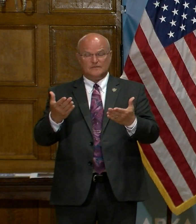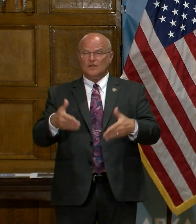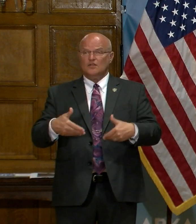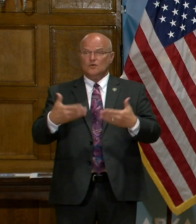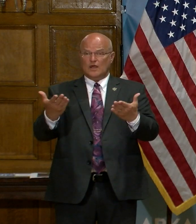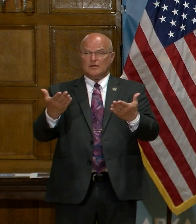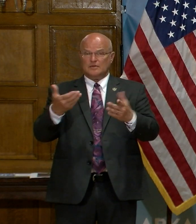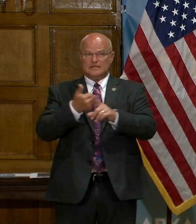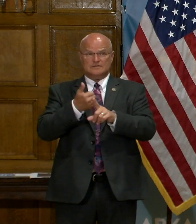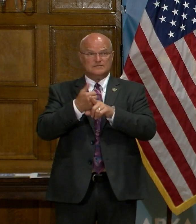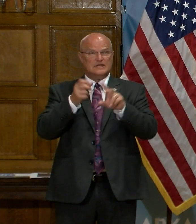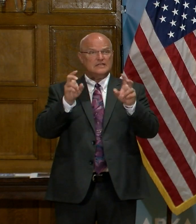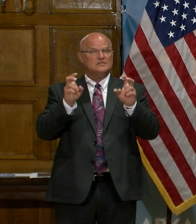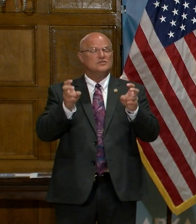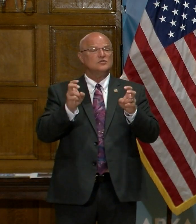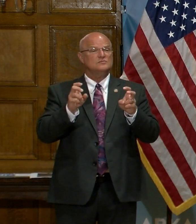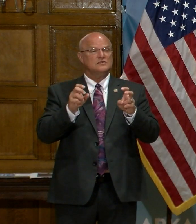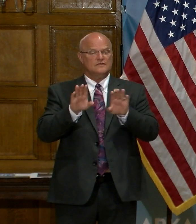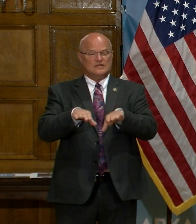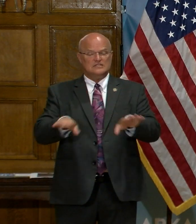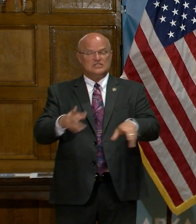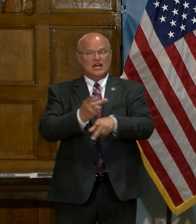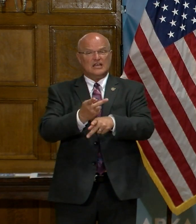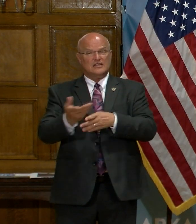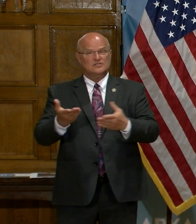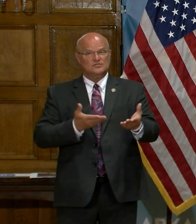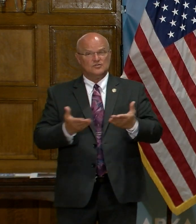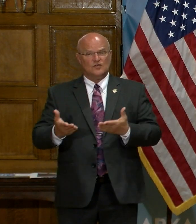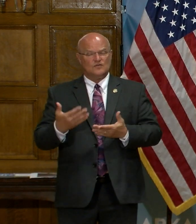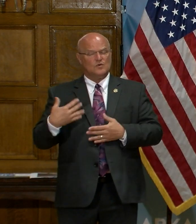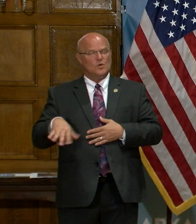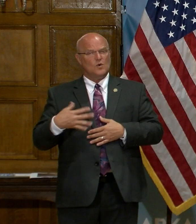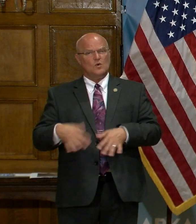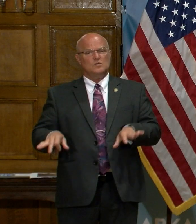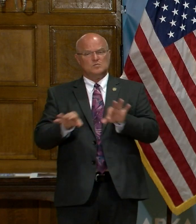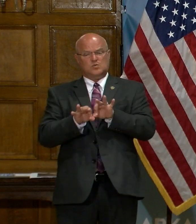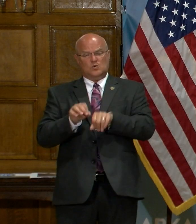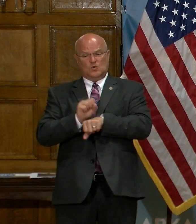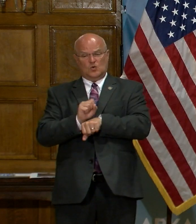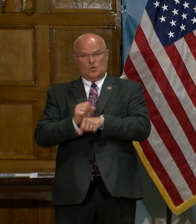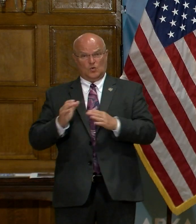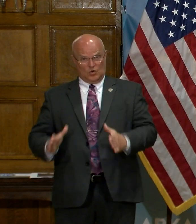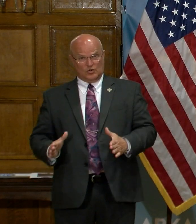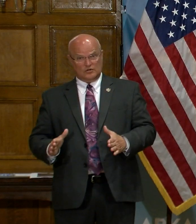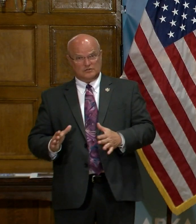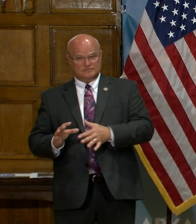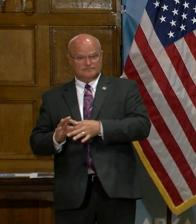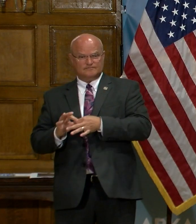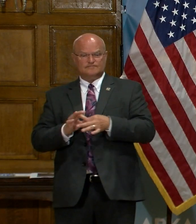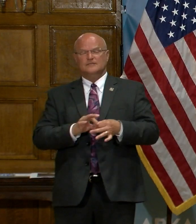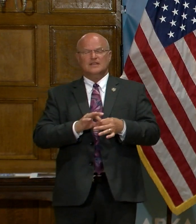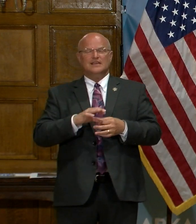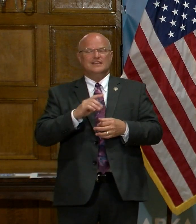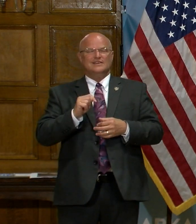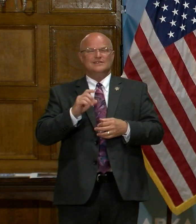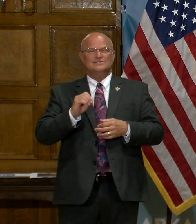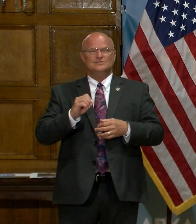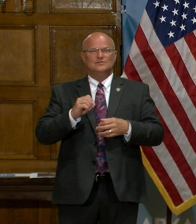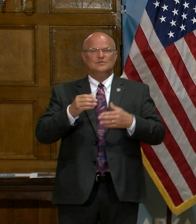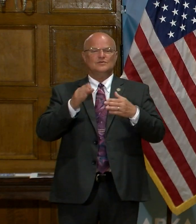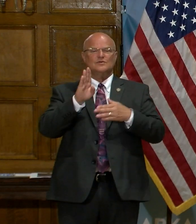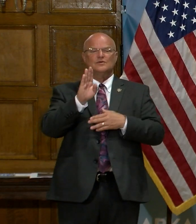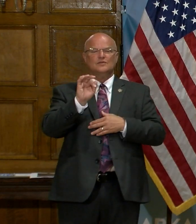The recommendations in terms of child care services that are so critical to our workers, to